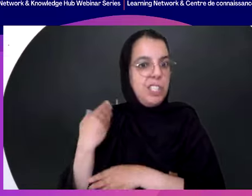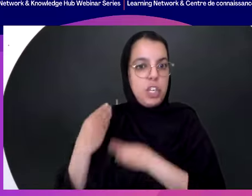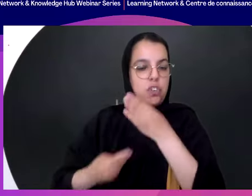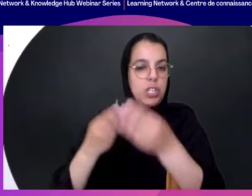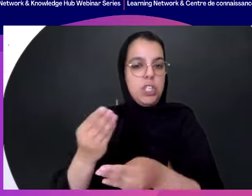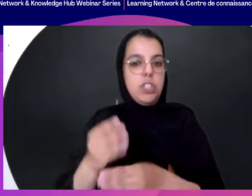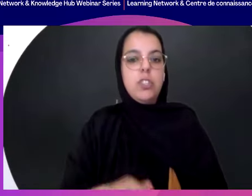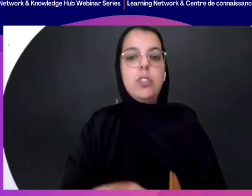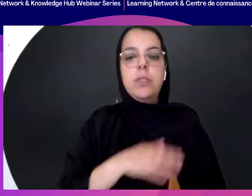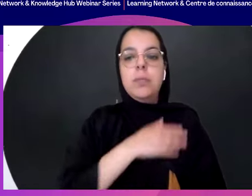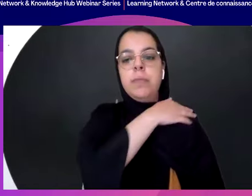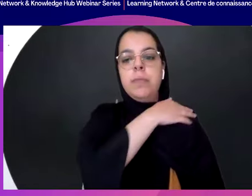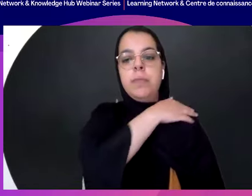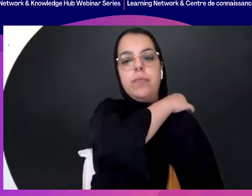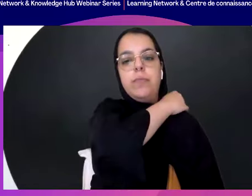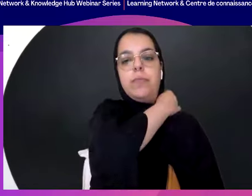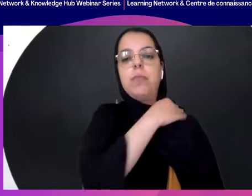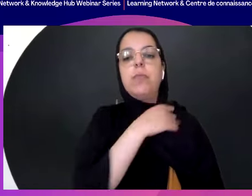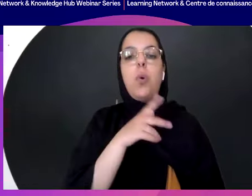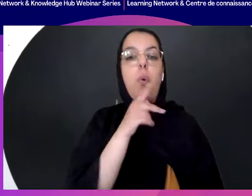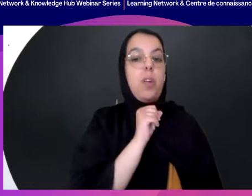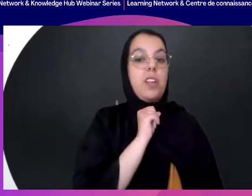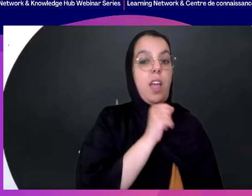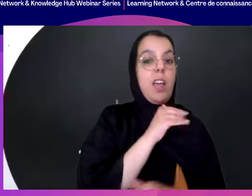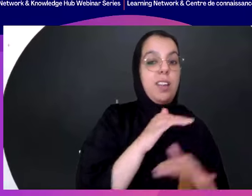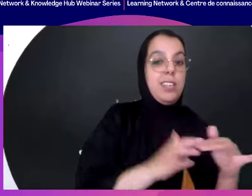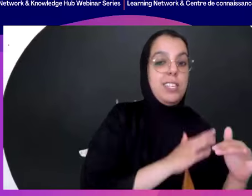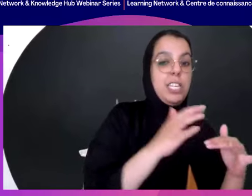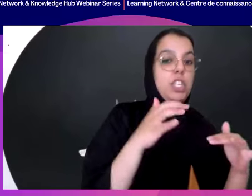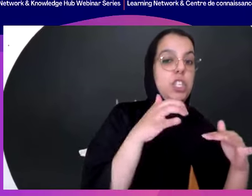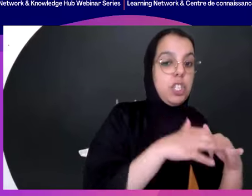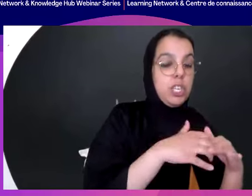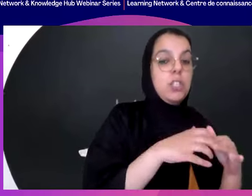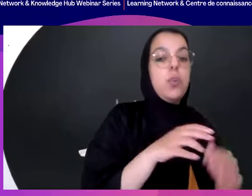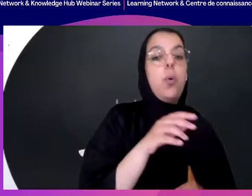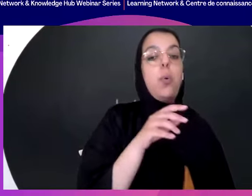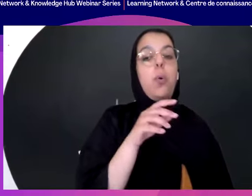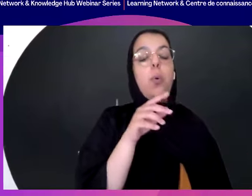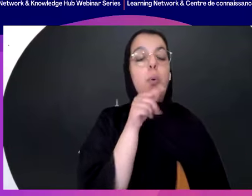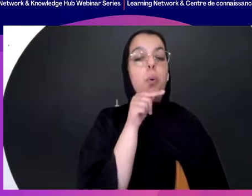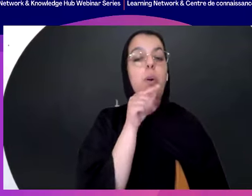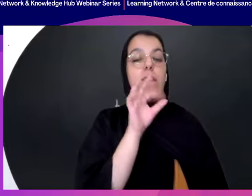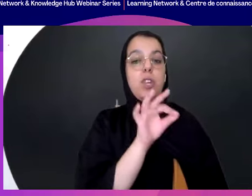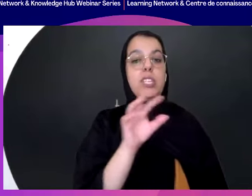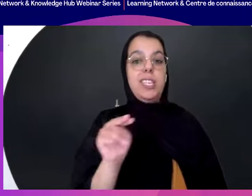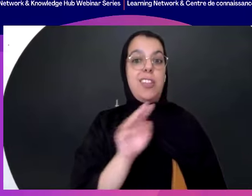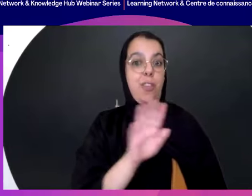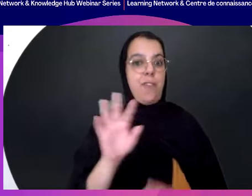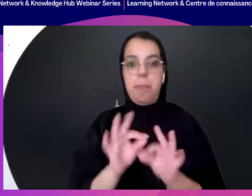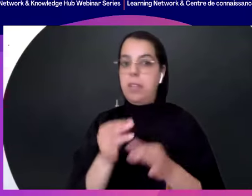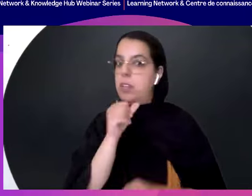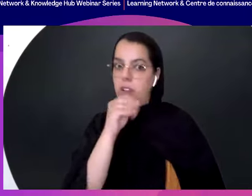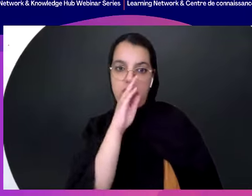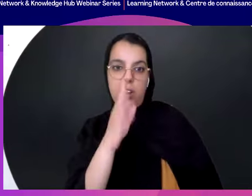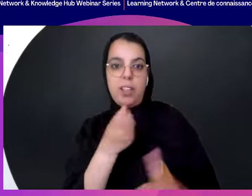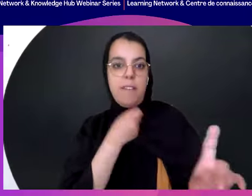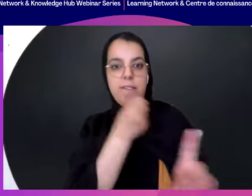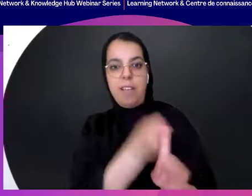of somewhere in the middle is the First Nations population whose families were not directly affected.